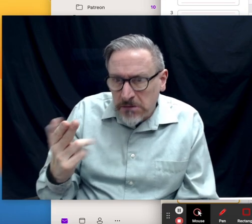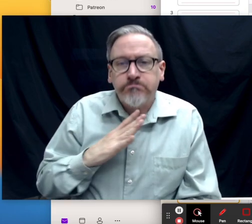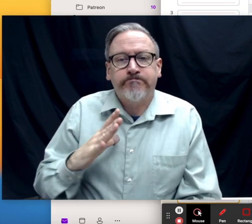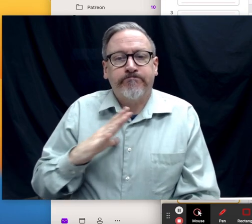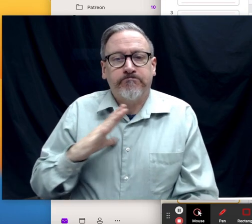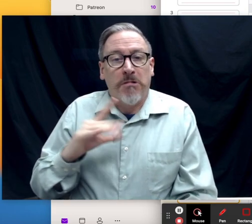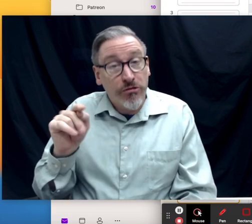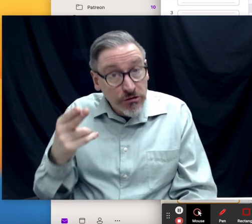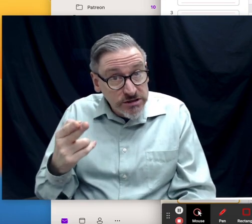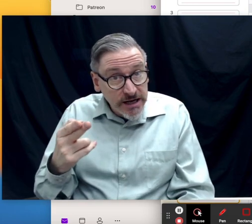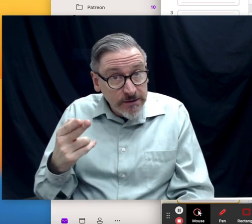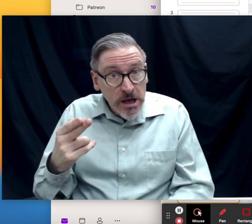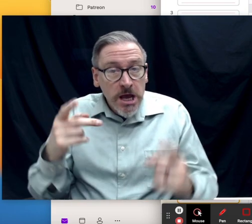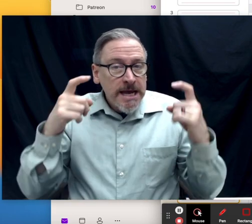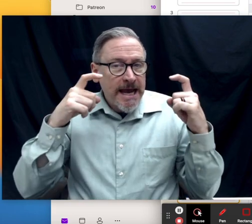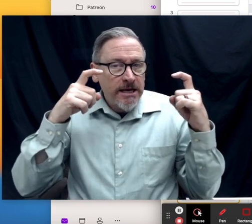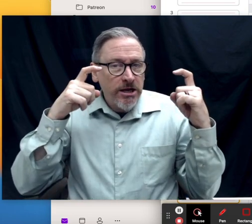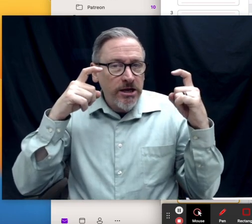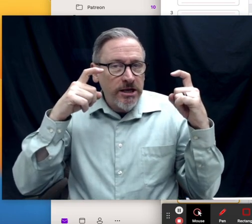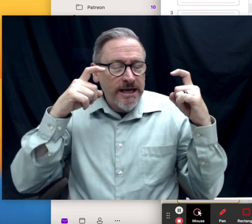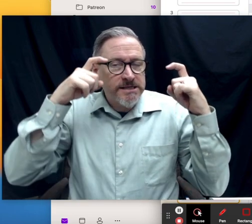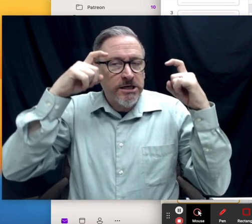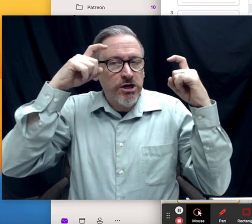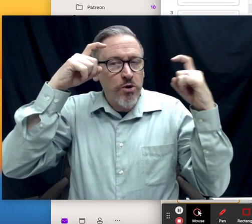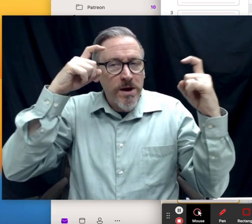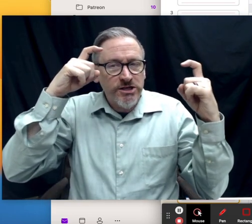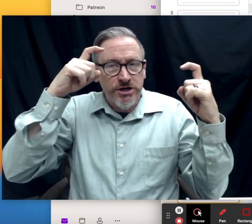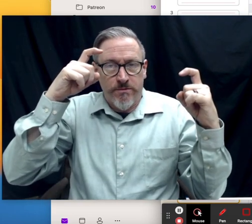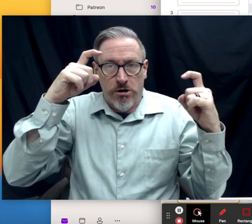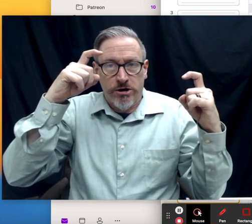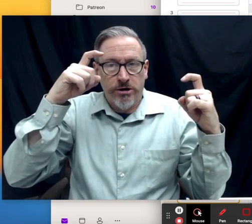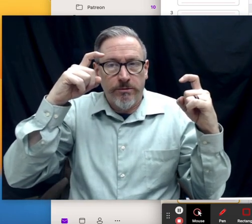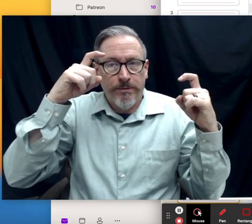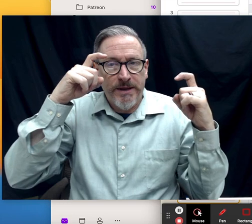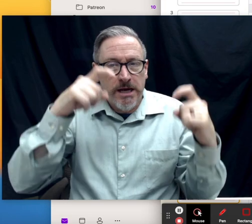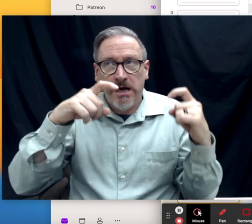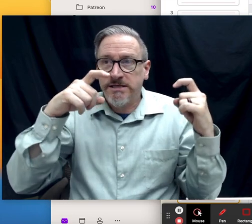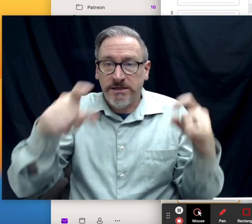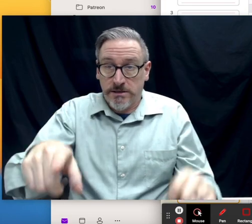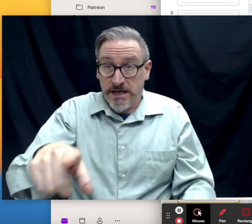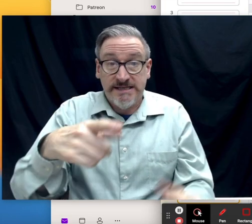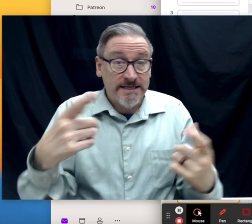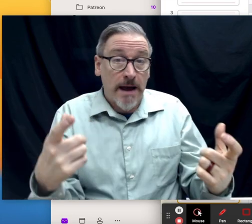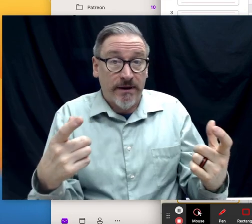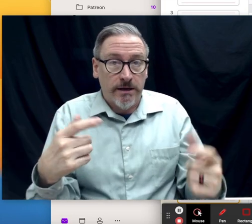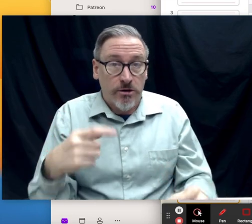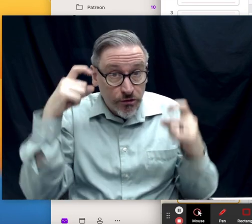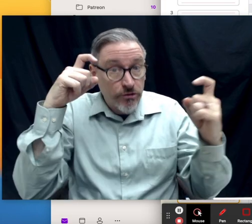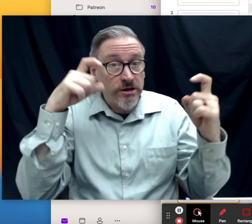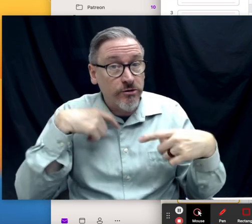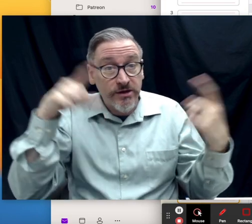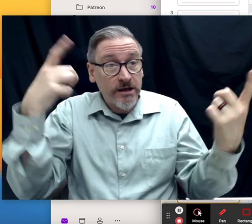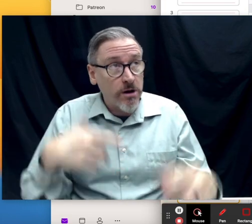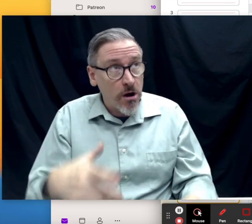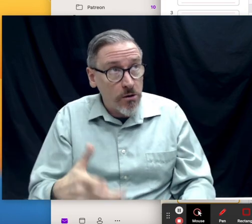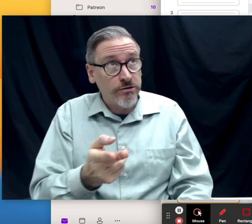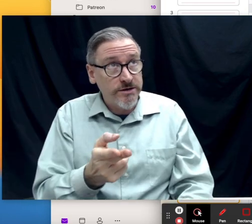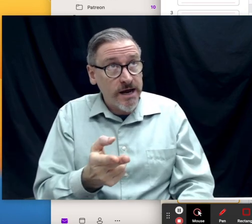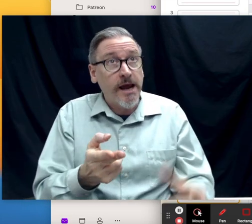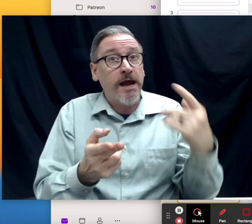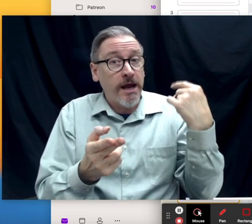Thursday, Thursday. It it's a question mark because it's a topic. You're thinking,